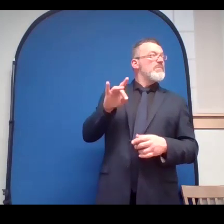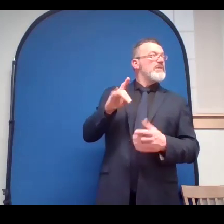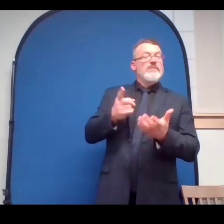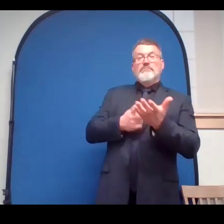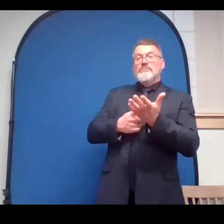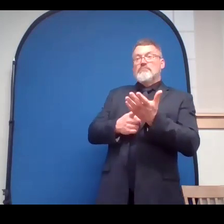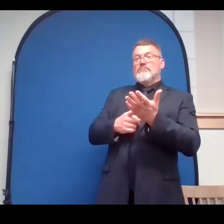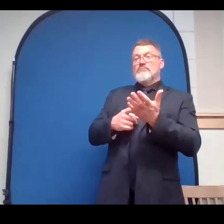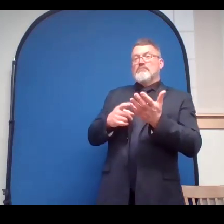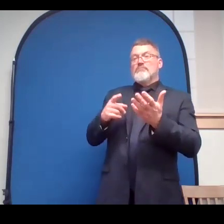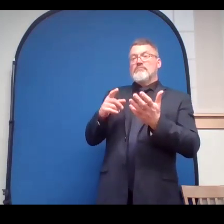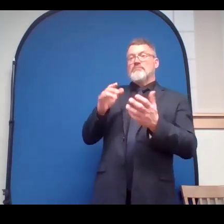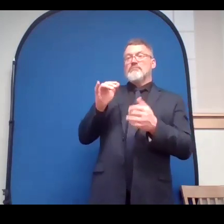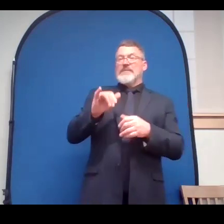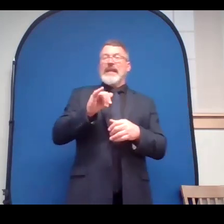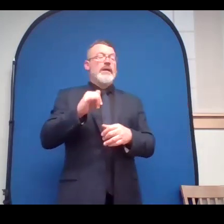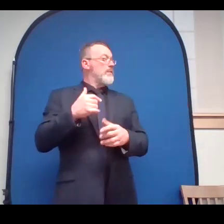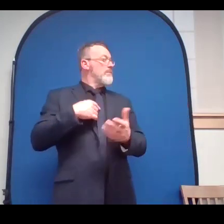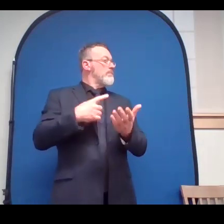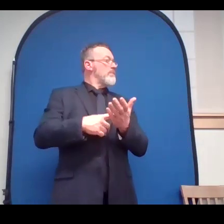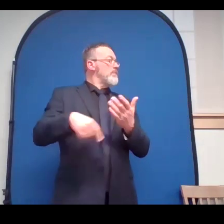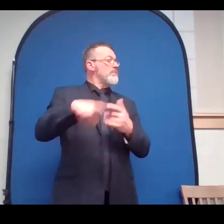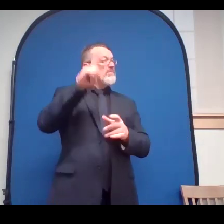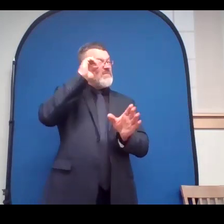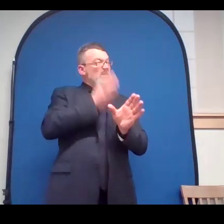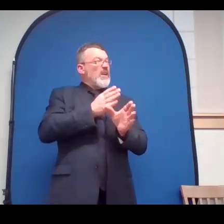You could have contacted them, could you not?